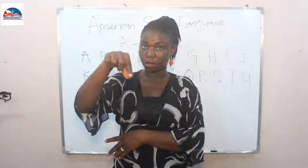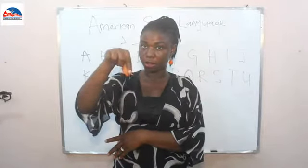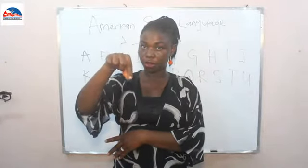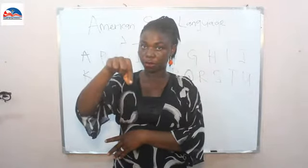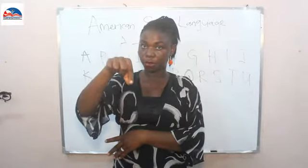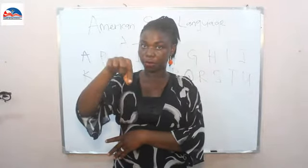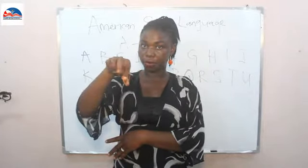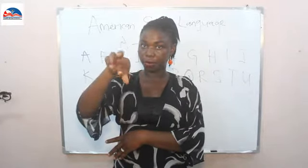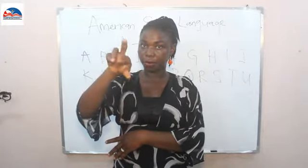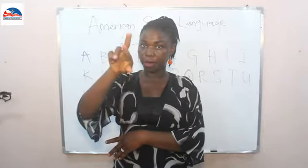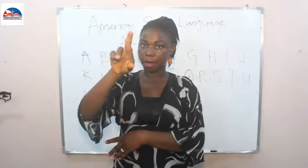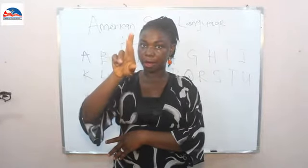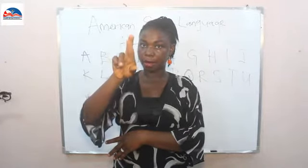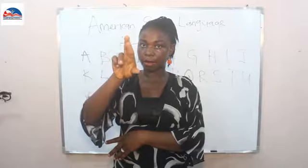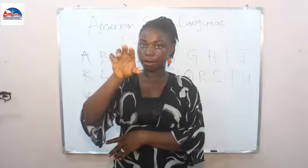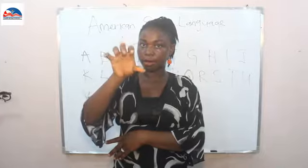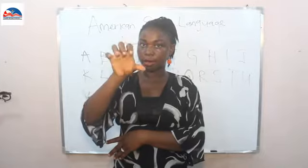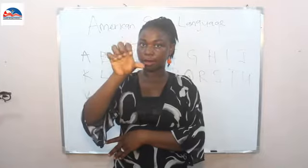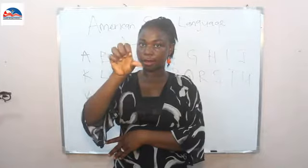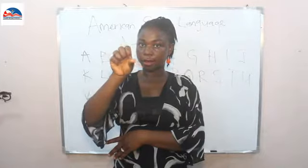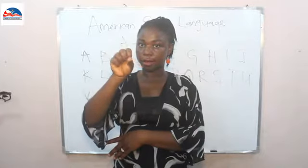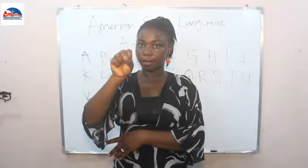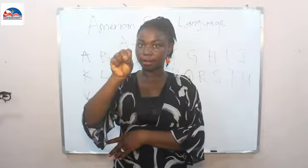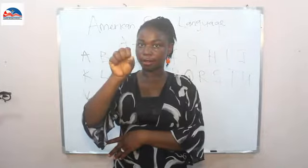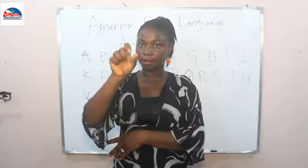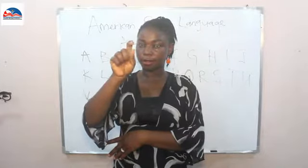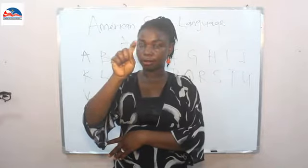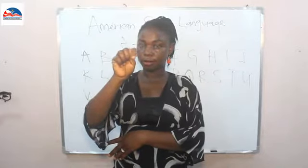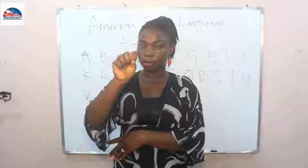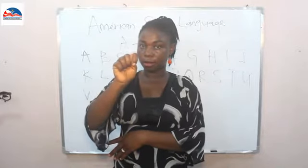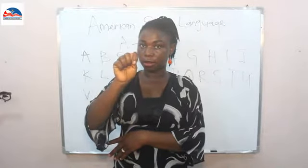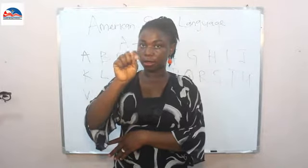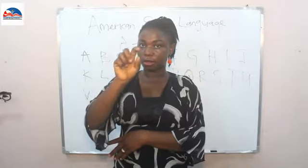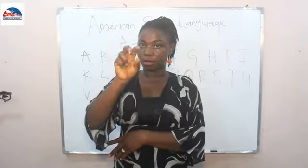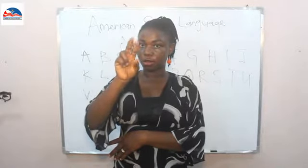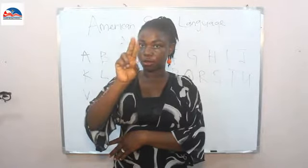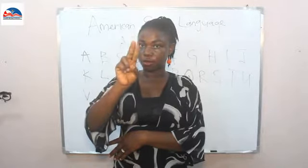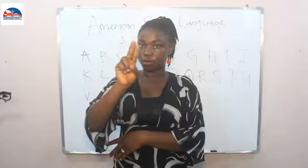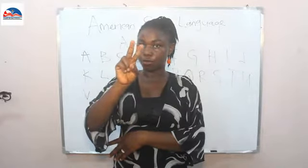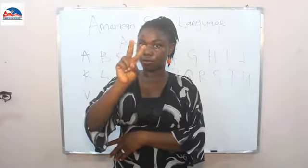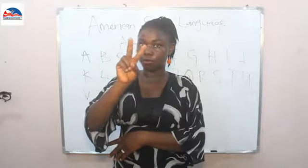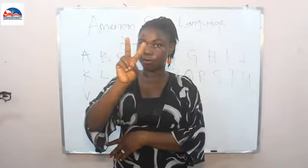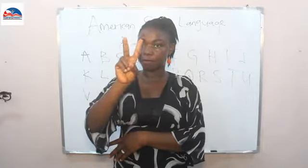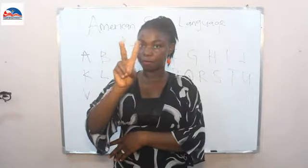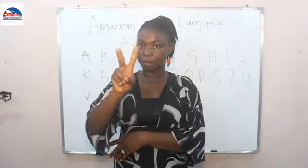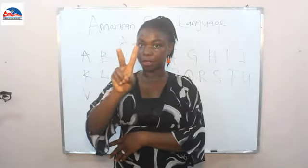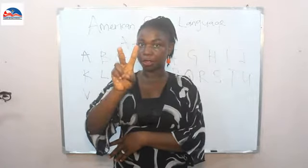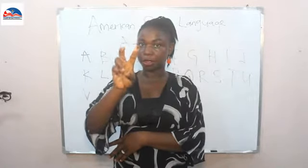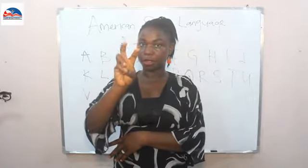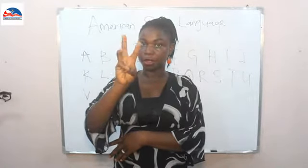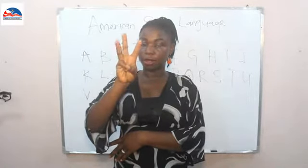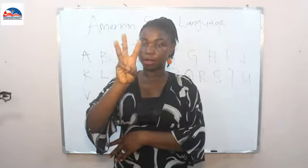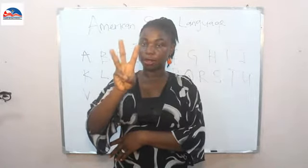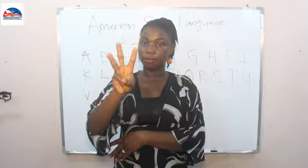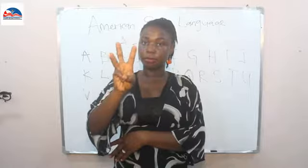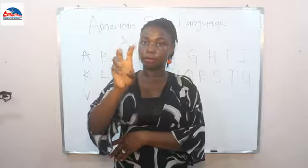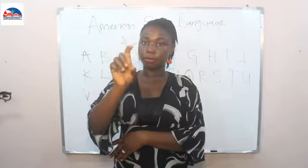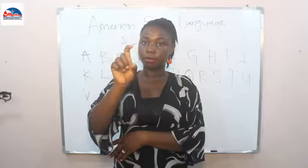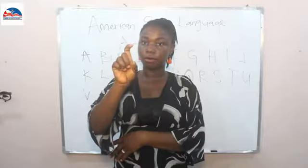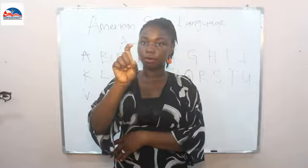Q, R, S, C, U, V, W,